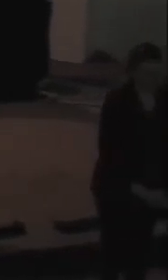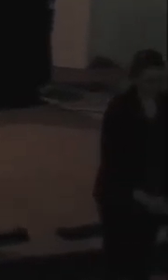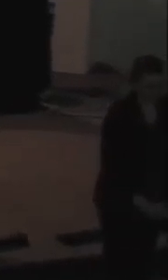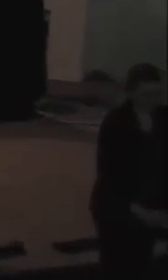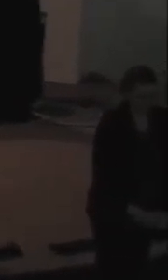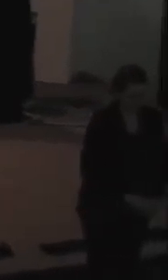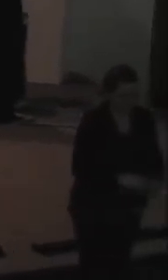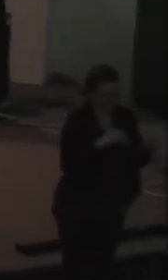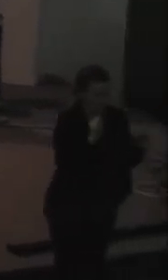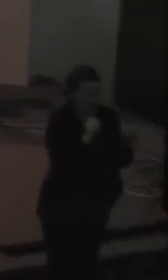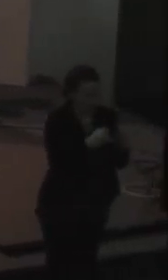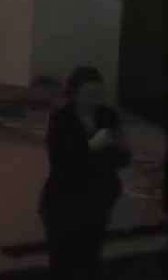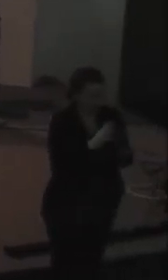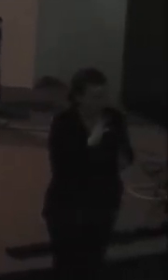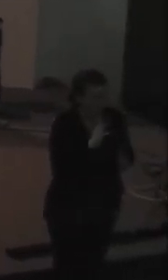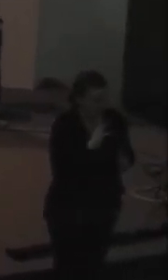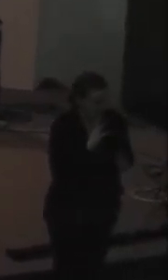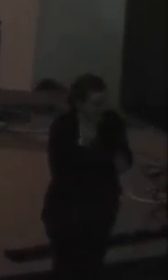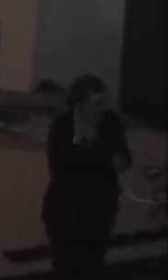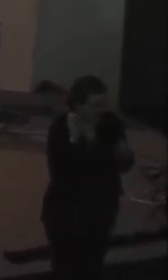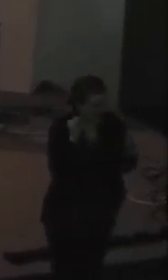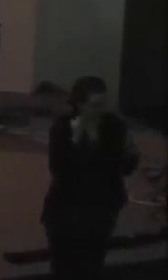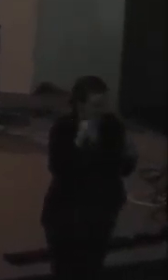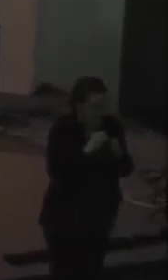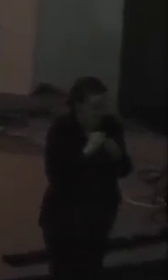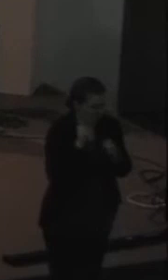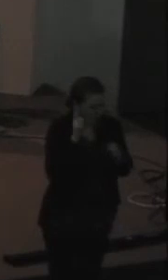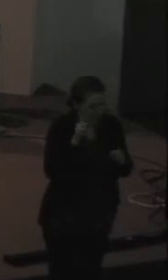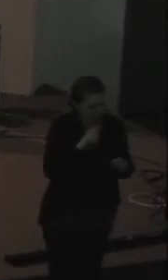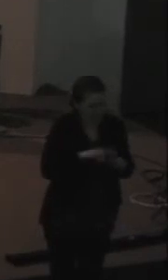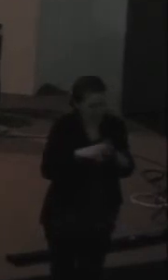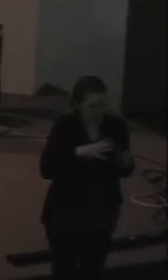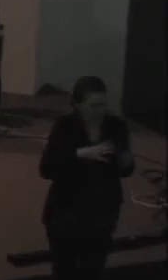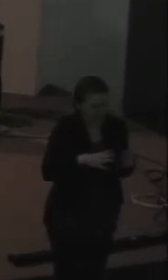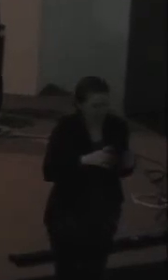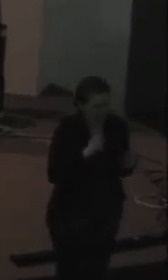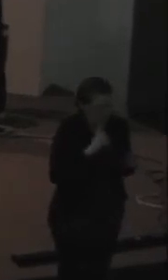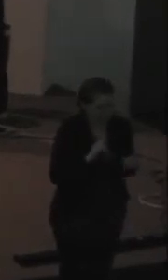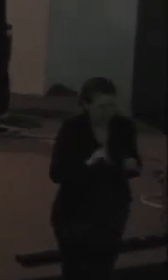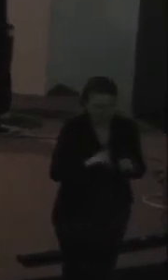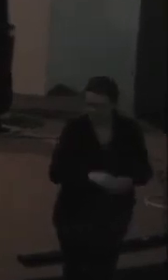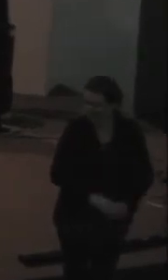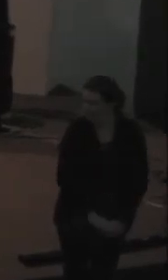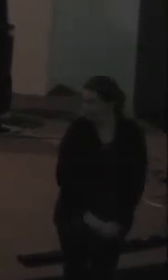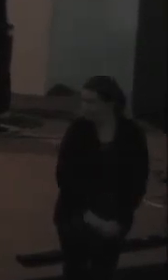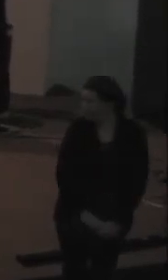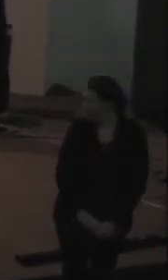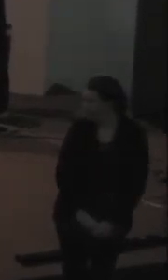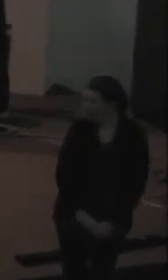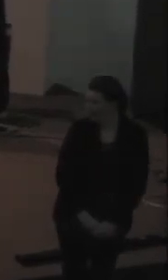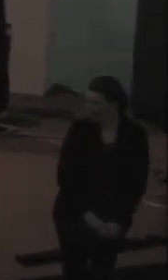I could have just talked louder, but if you want to give me a mic, this means I might have to stay up here.